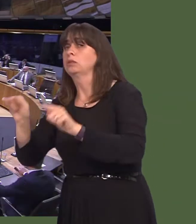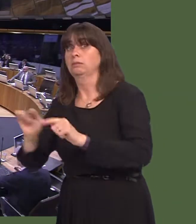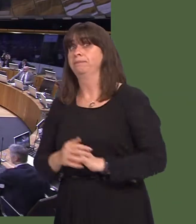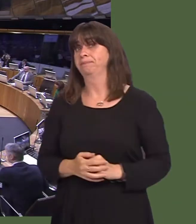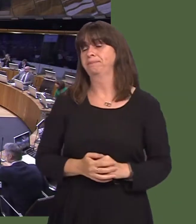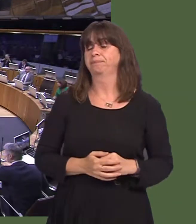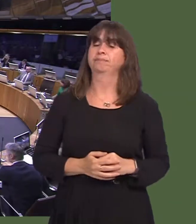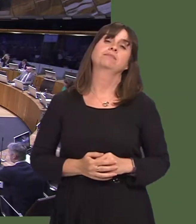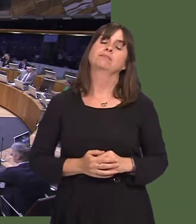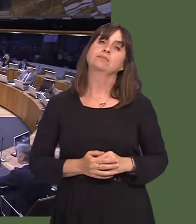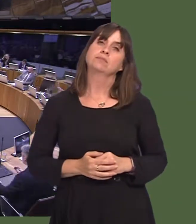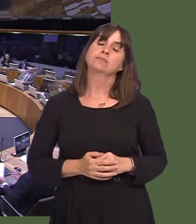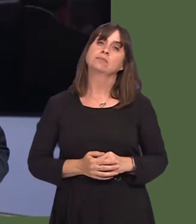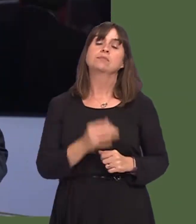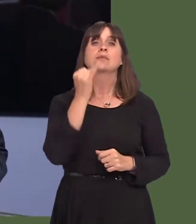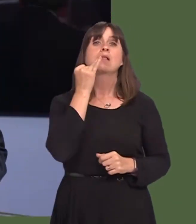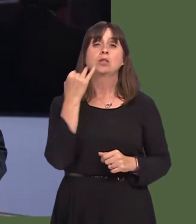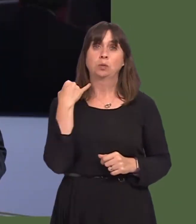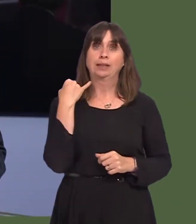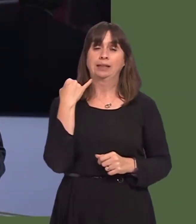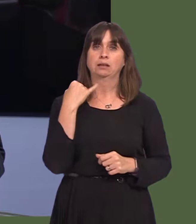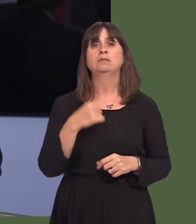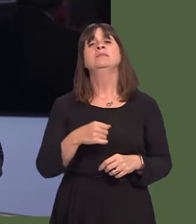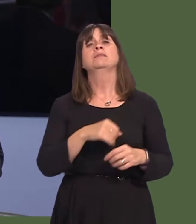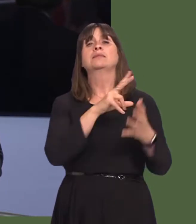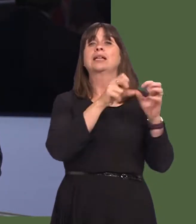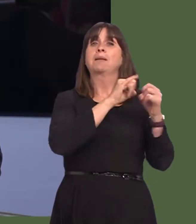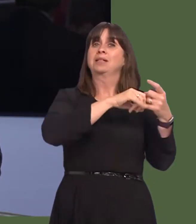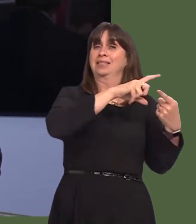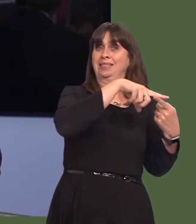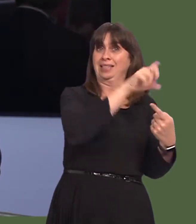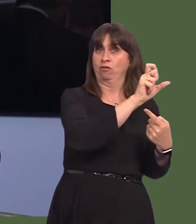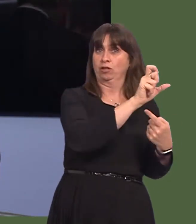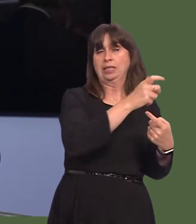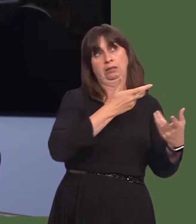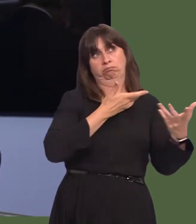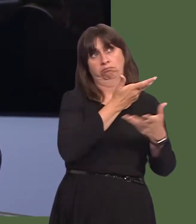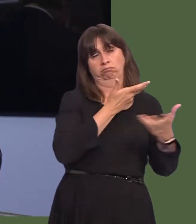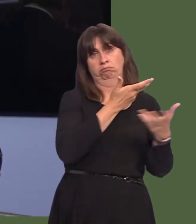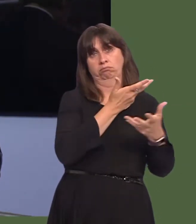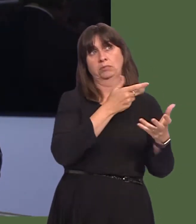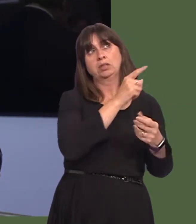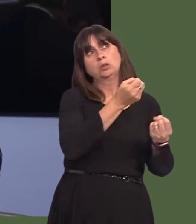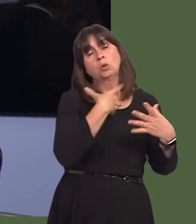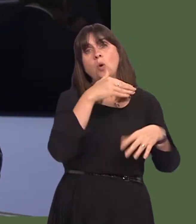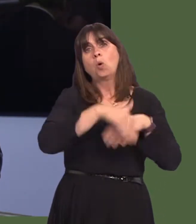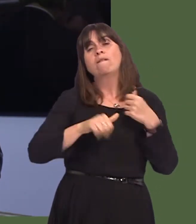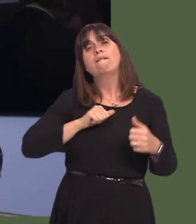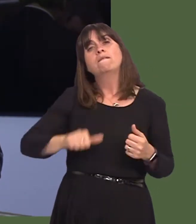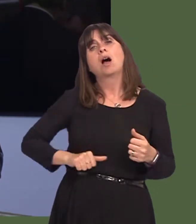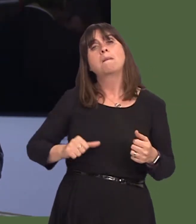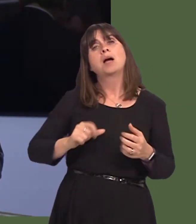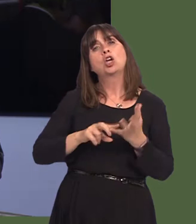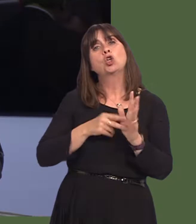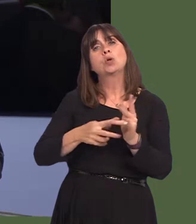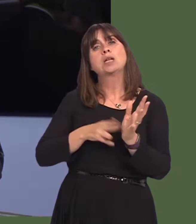Diolch, Llywydd. Last week, responding to me, the Cabinet Secretary referred to the Farmers Union of Wales